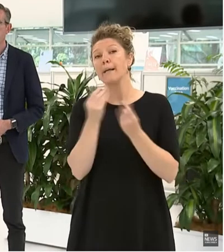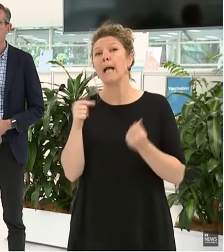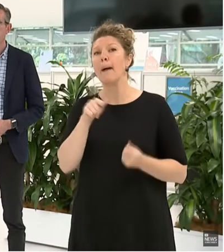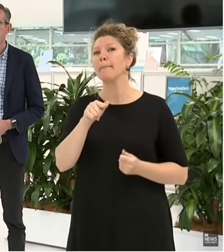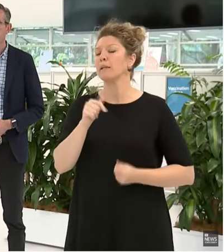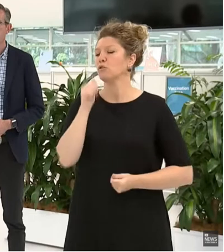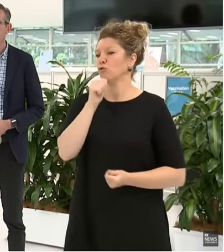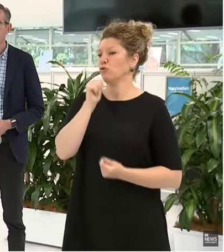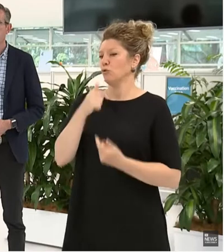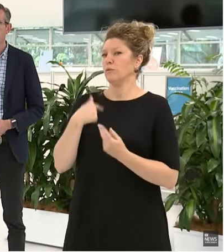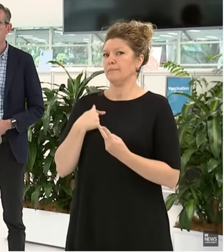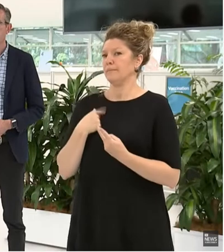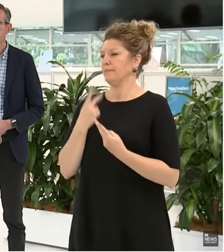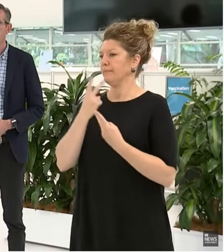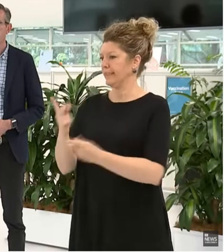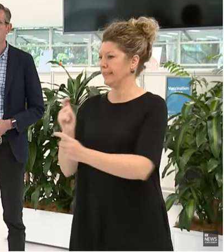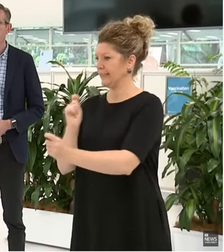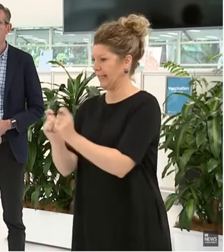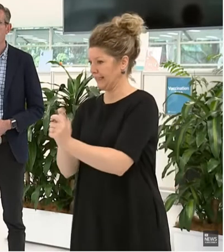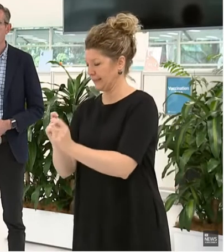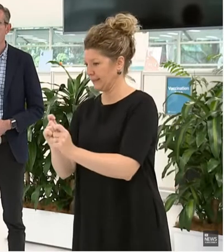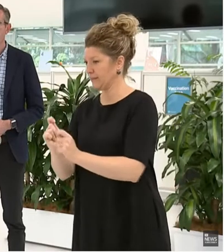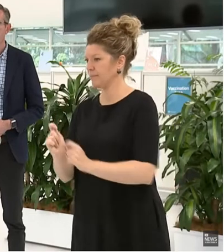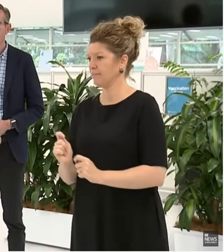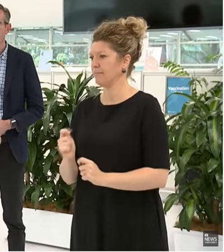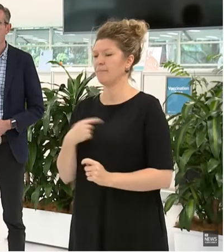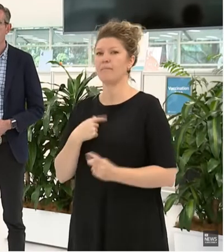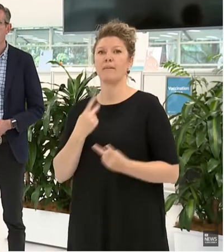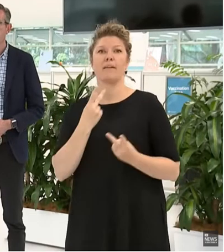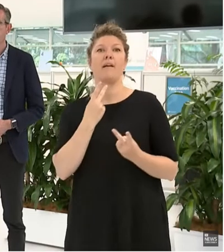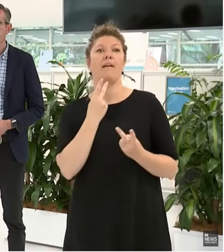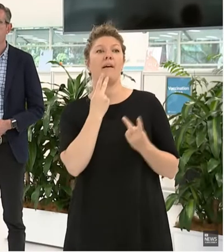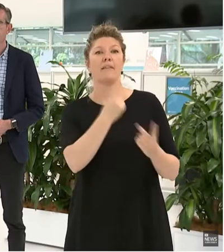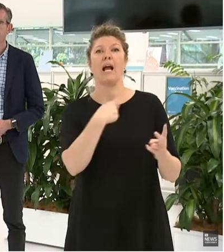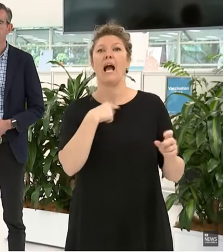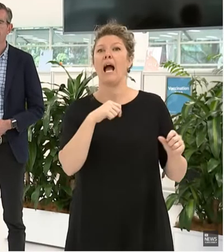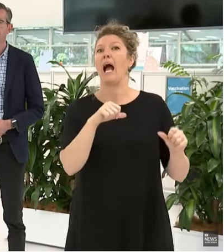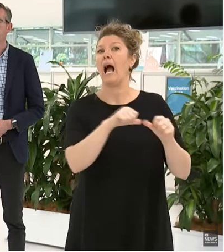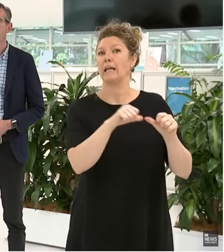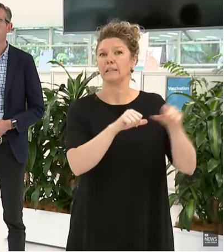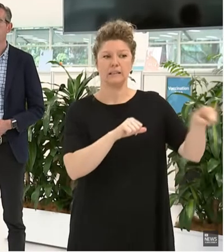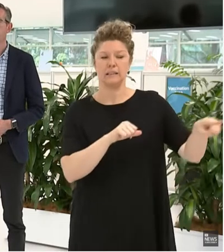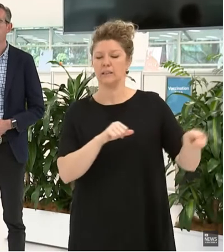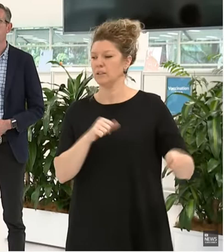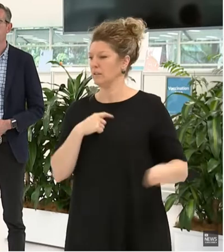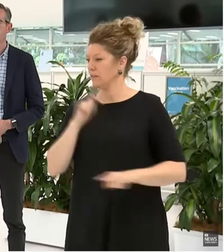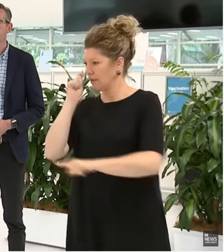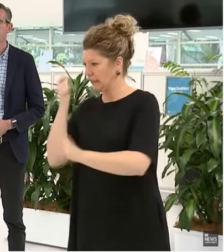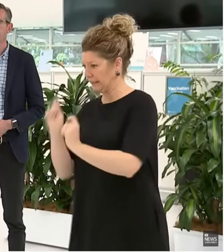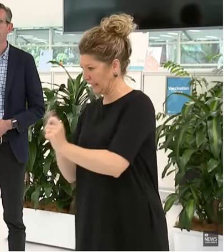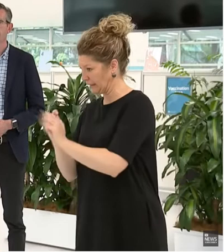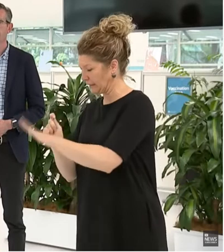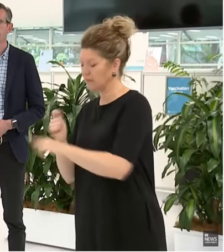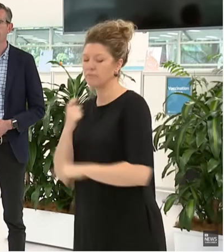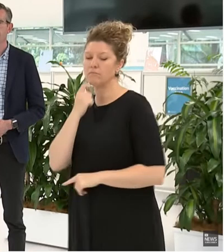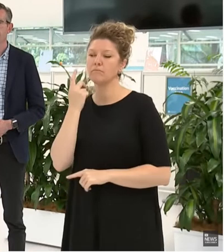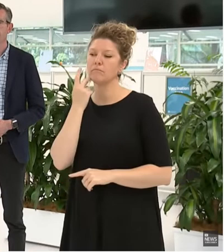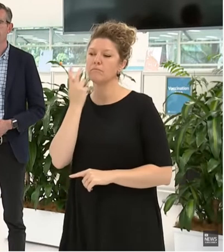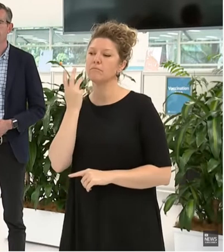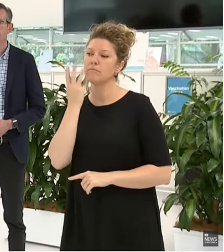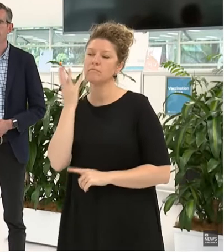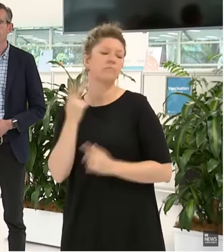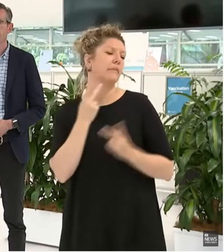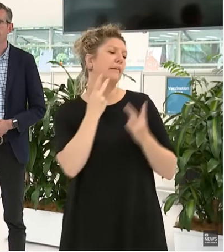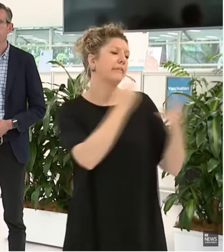4 days. Well, if you have a test today and then you're visiting Auntie Mabel in 3 or 4 days, it may well be that by then you're